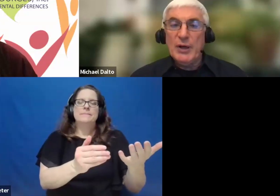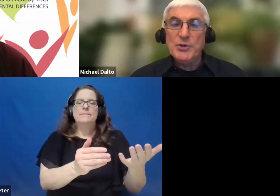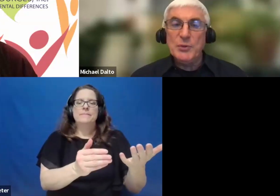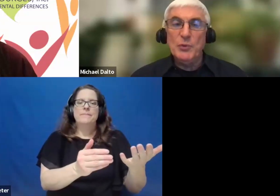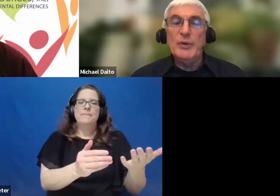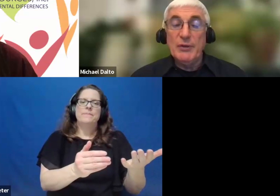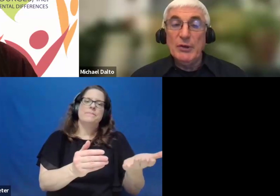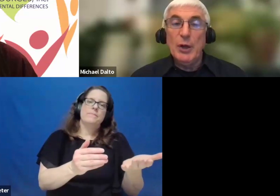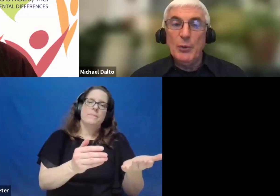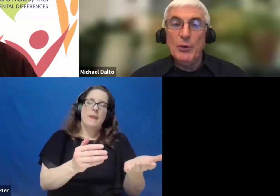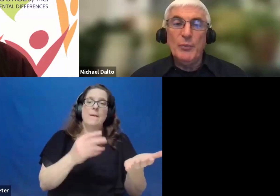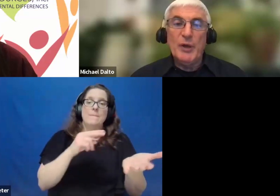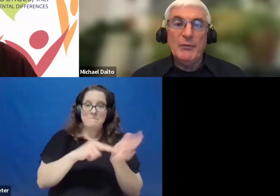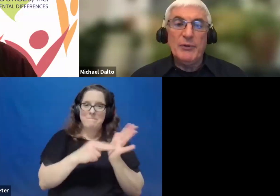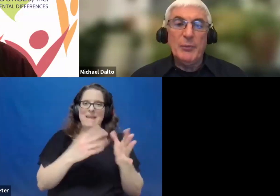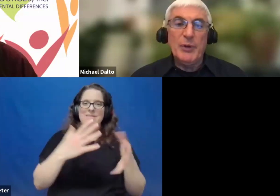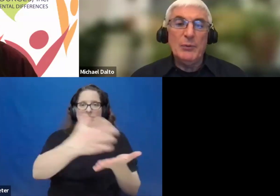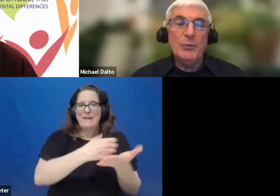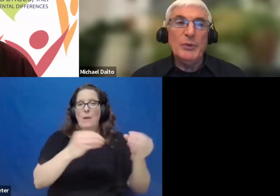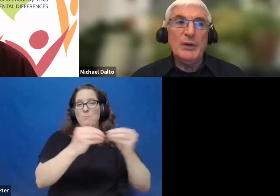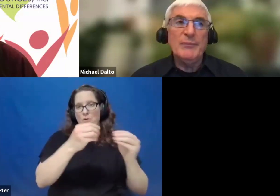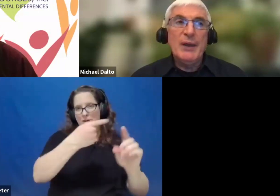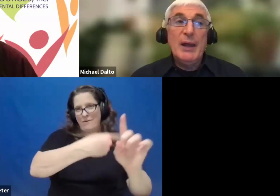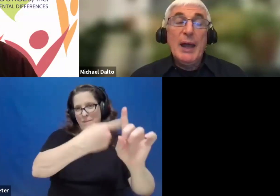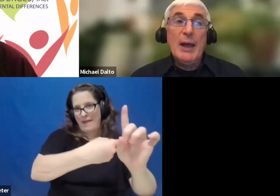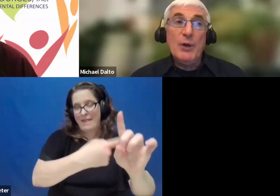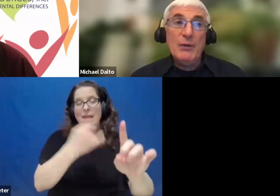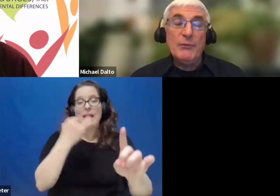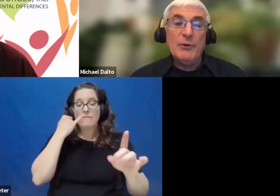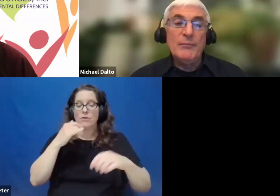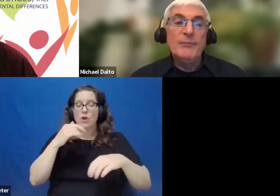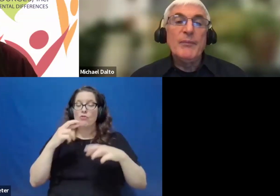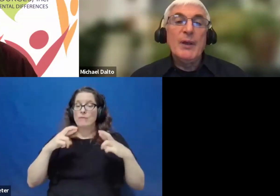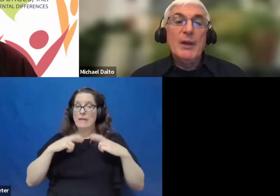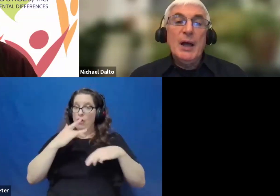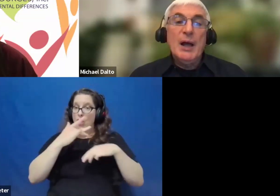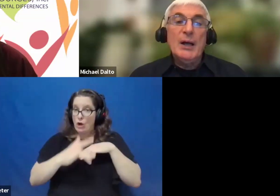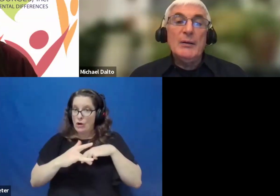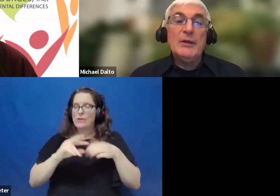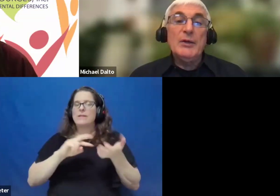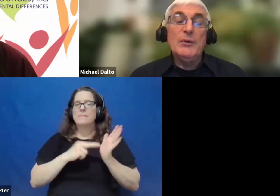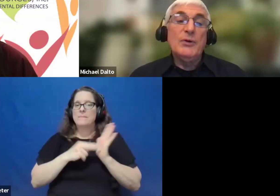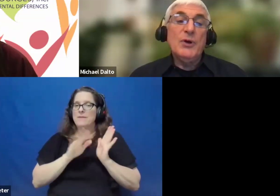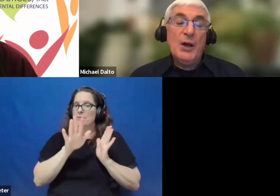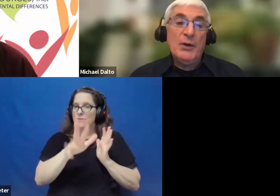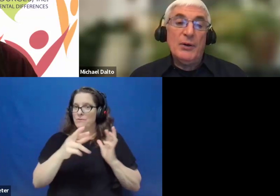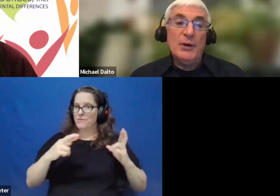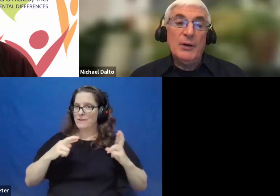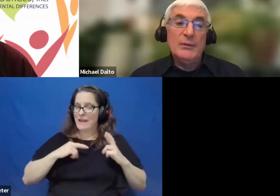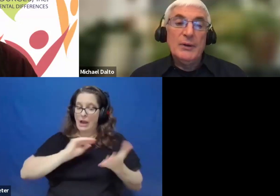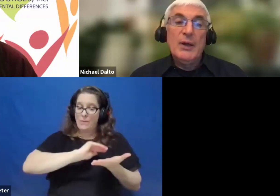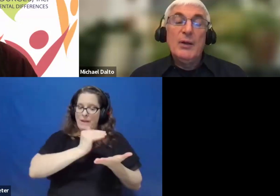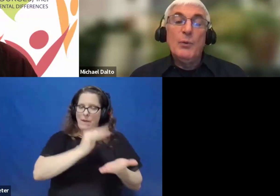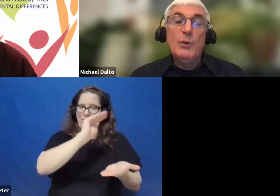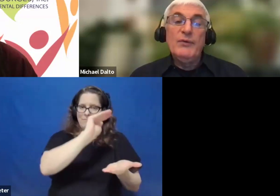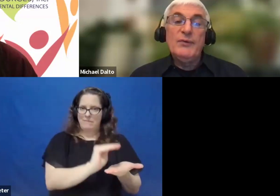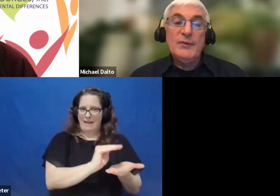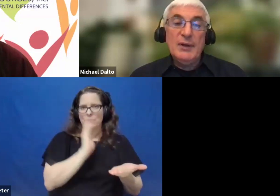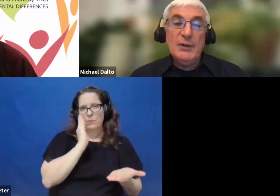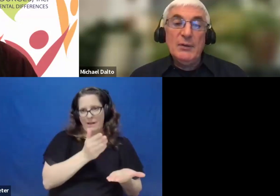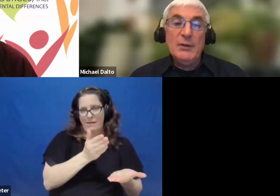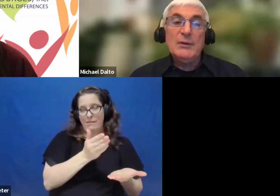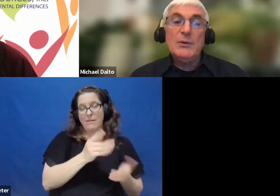the reduction will be, the lower your benefit amount will be. However, your daughter